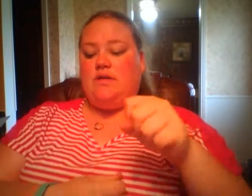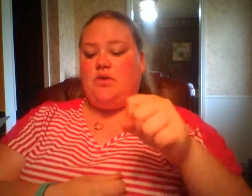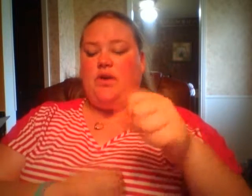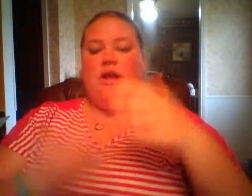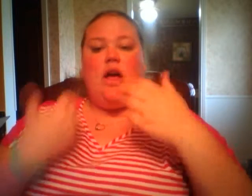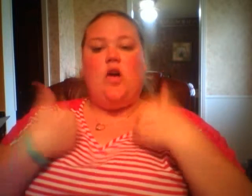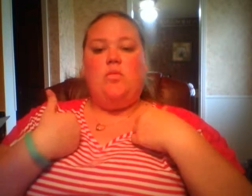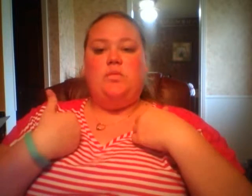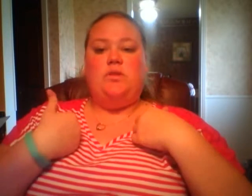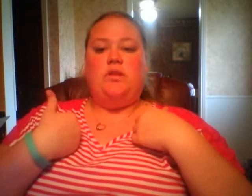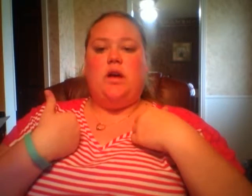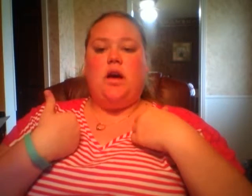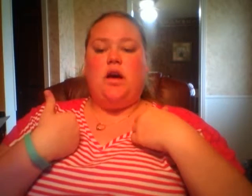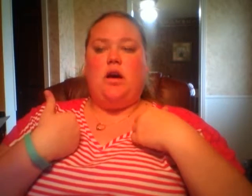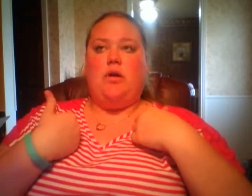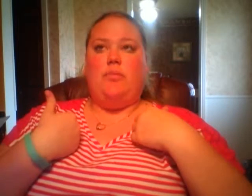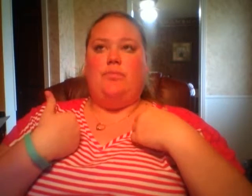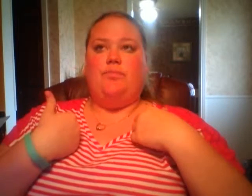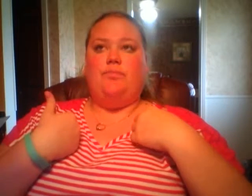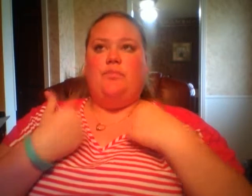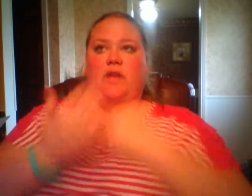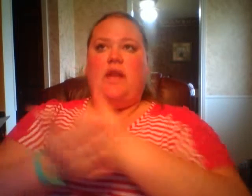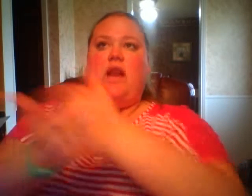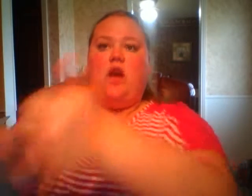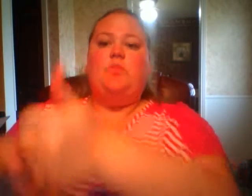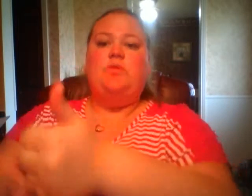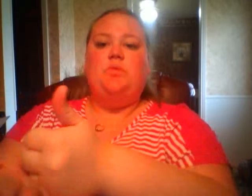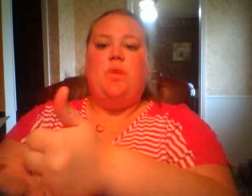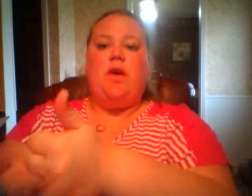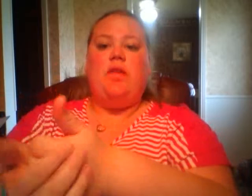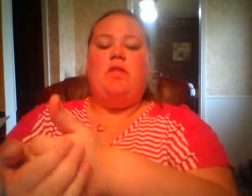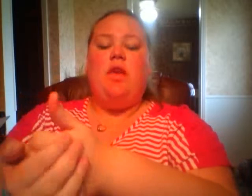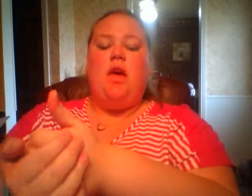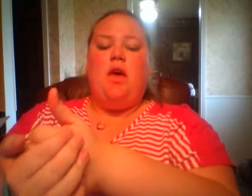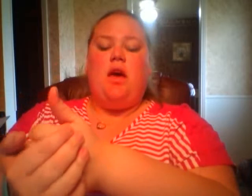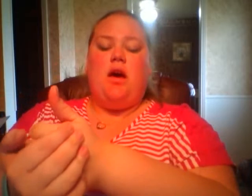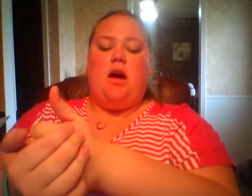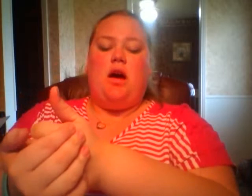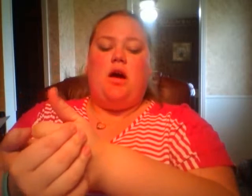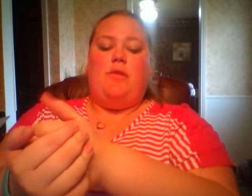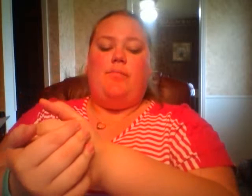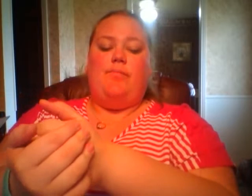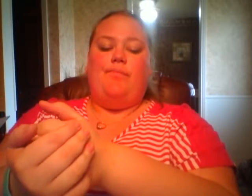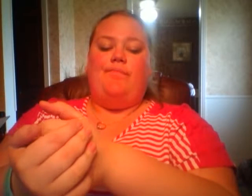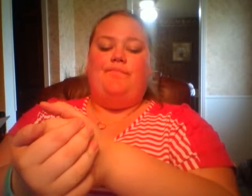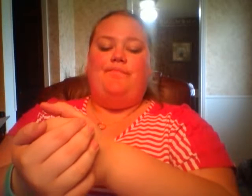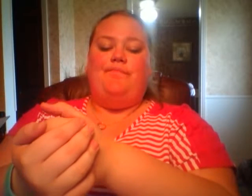so it helps with